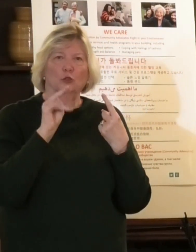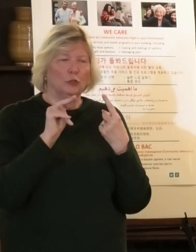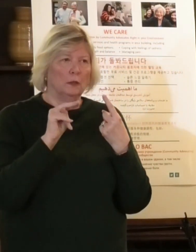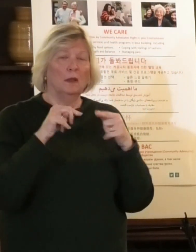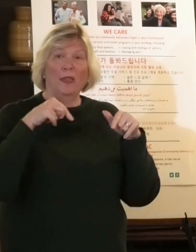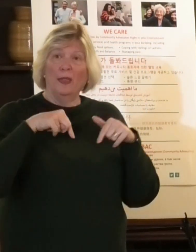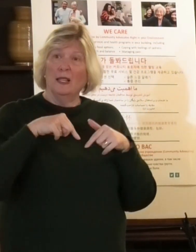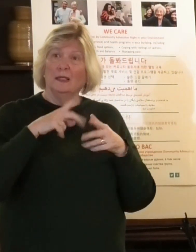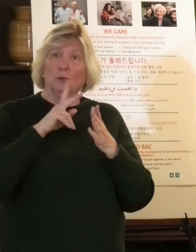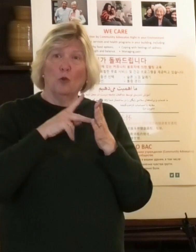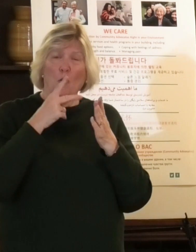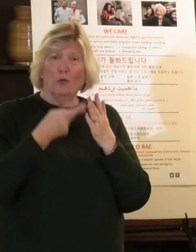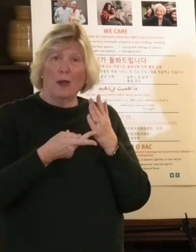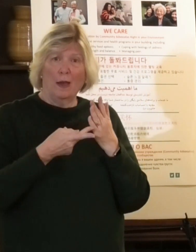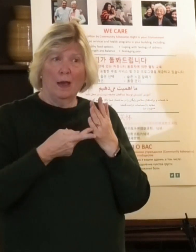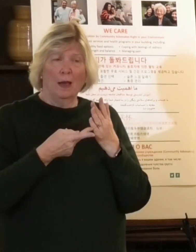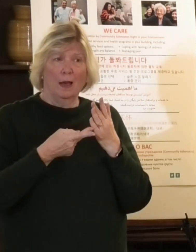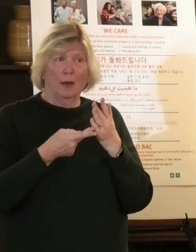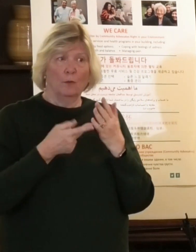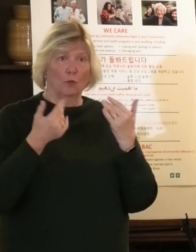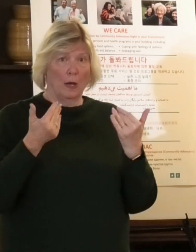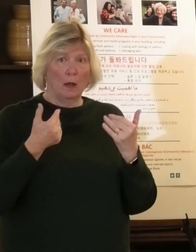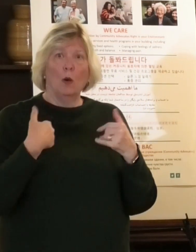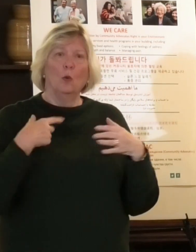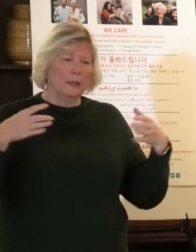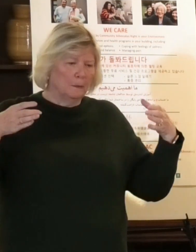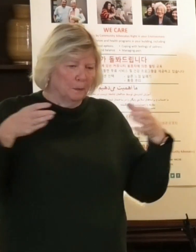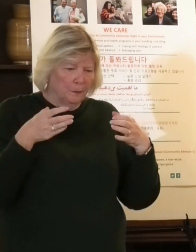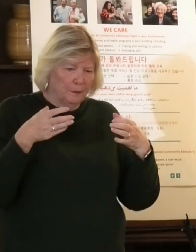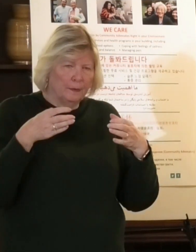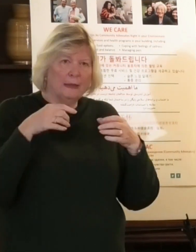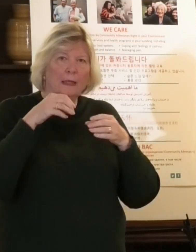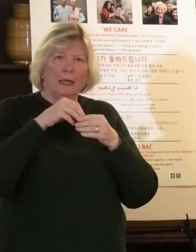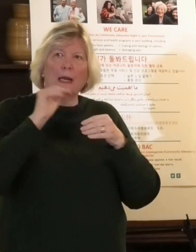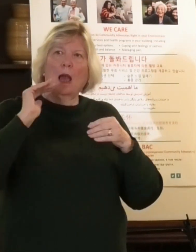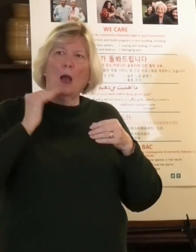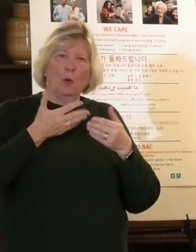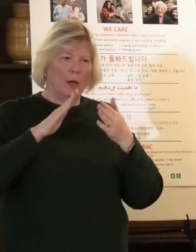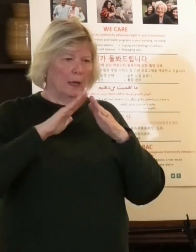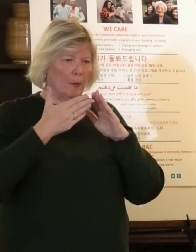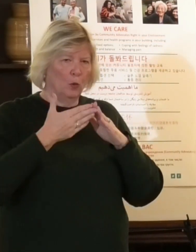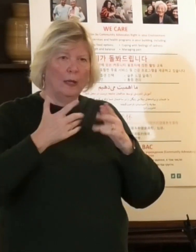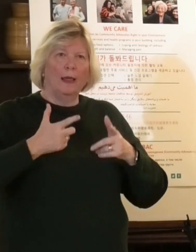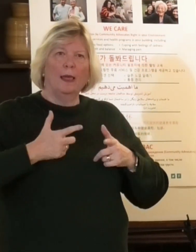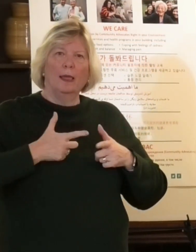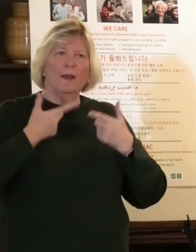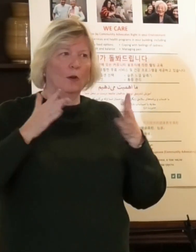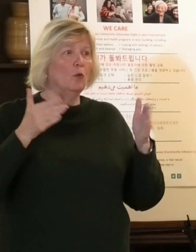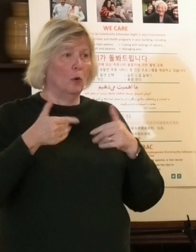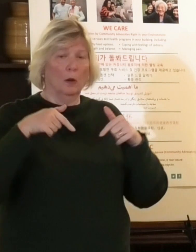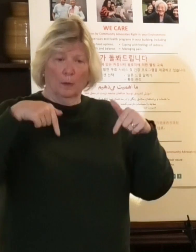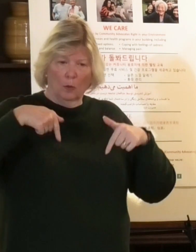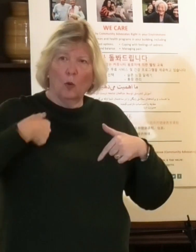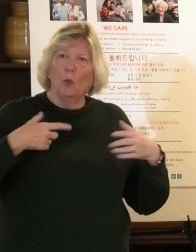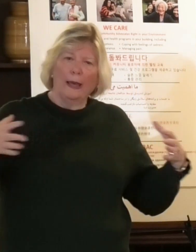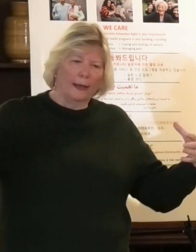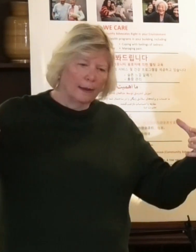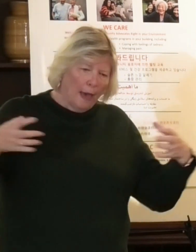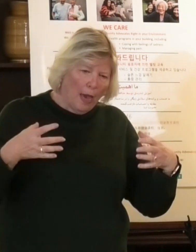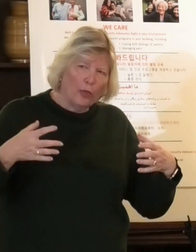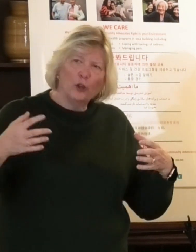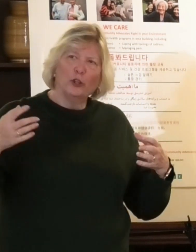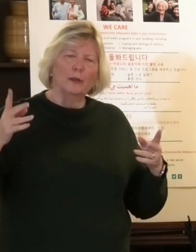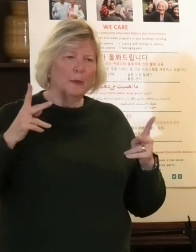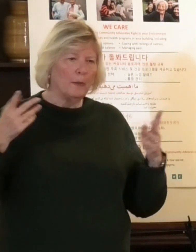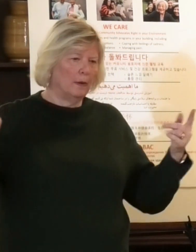right now is that we come together in this, our community living room. This is where we gather